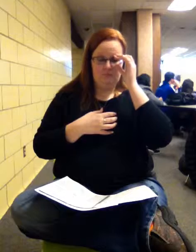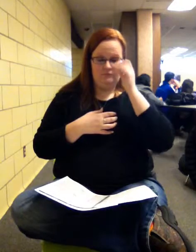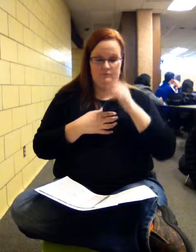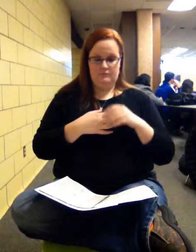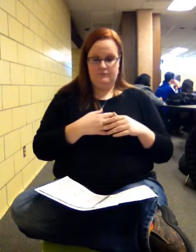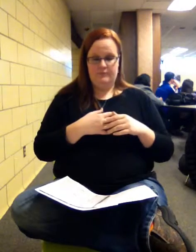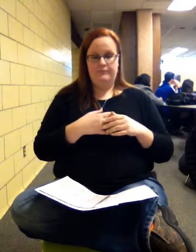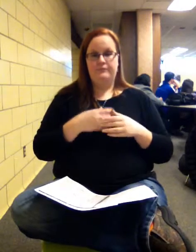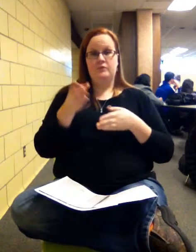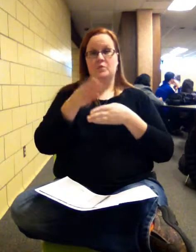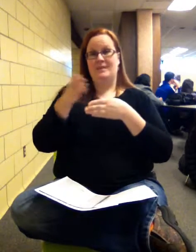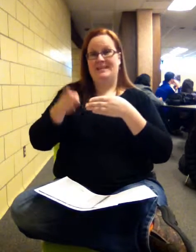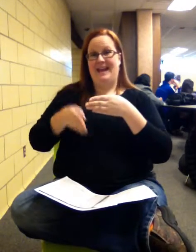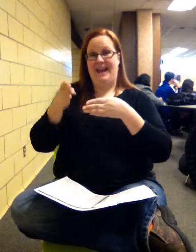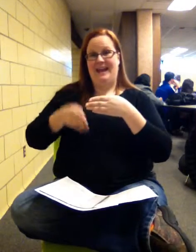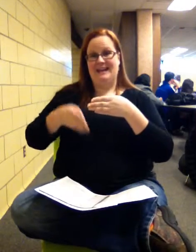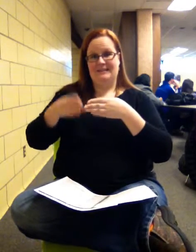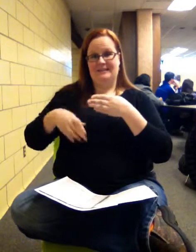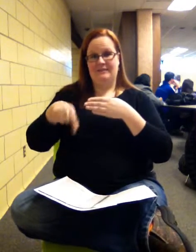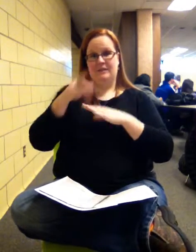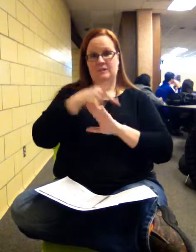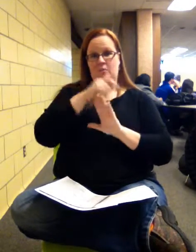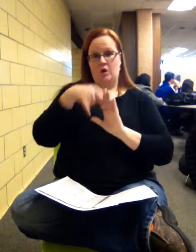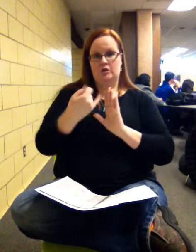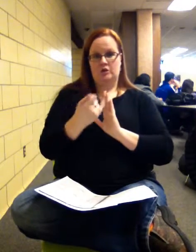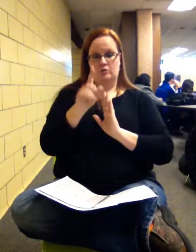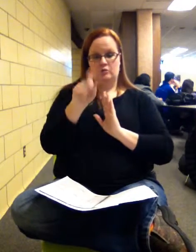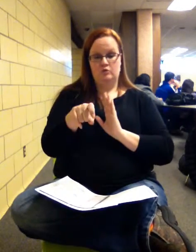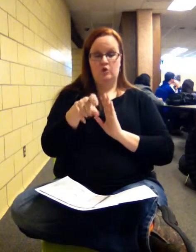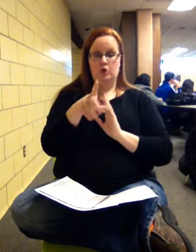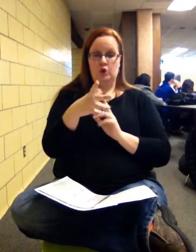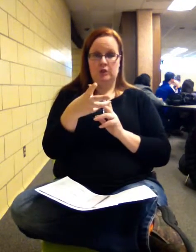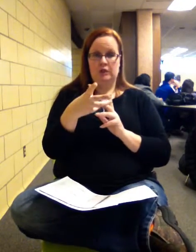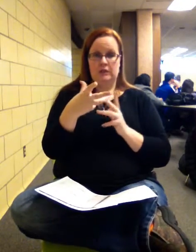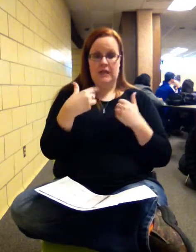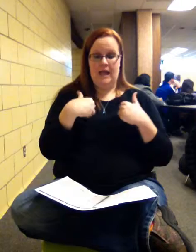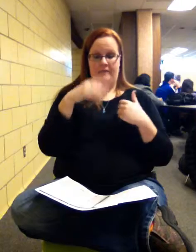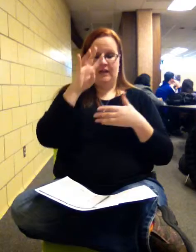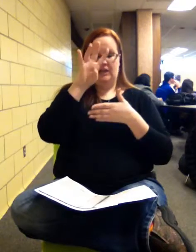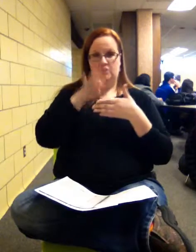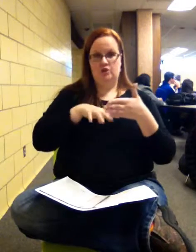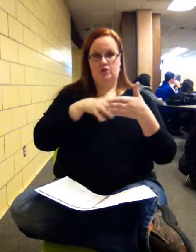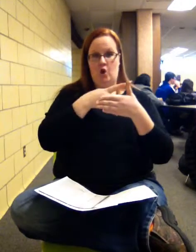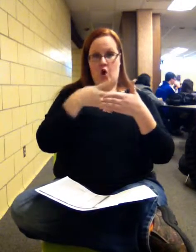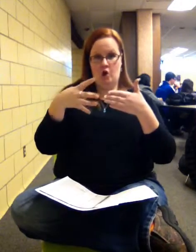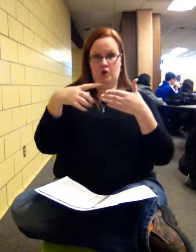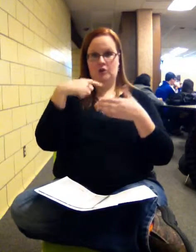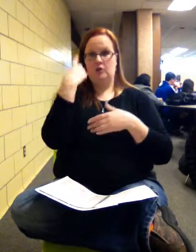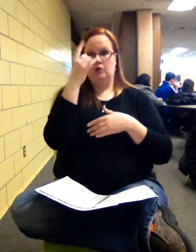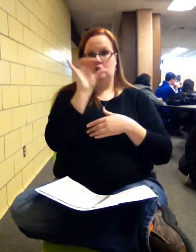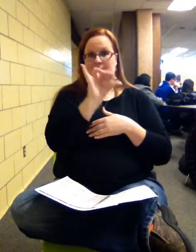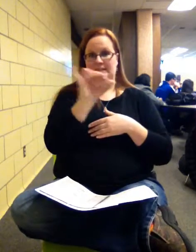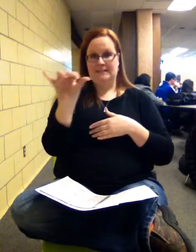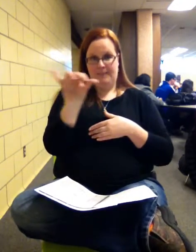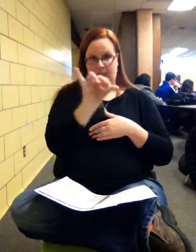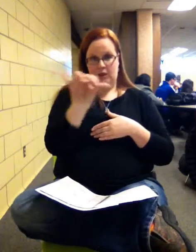So at the end of this project, you should basically have a little chart that looks similar to the Chapter